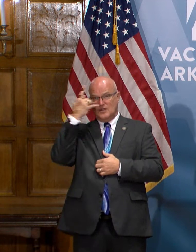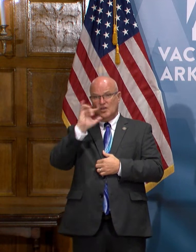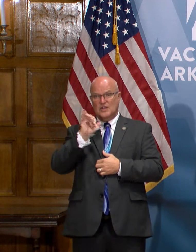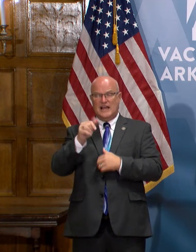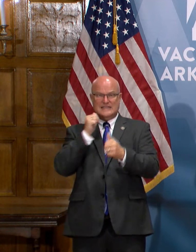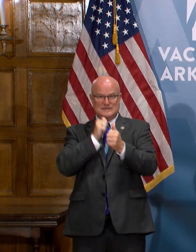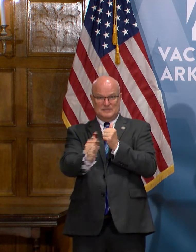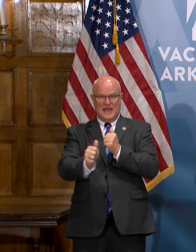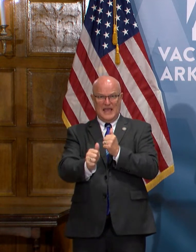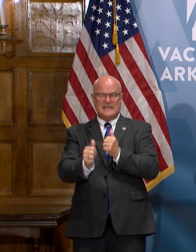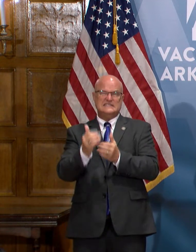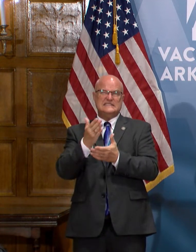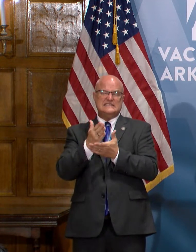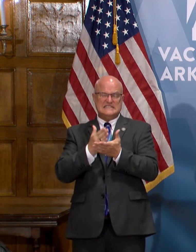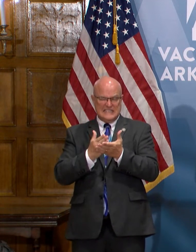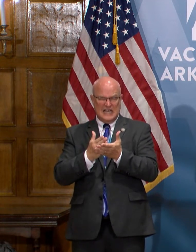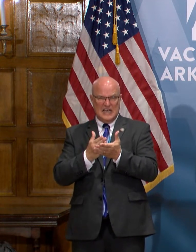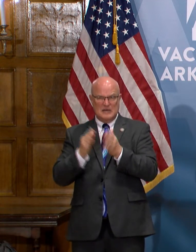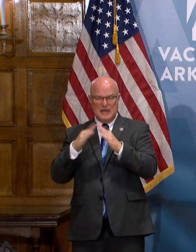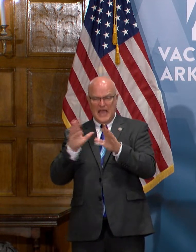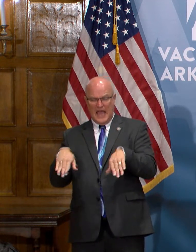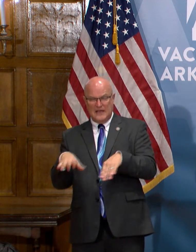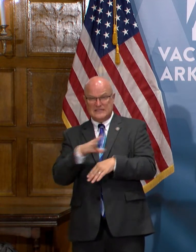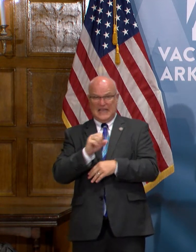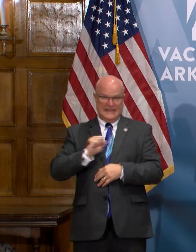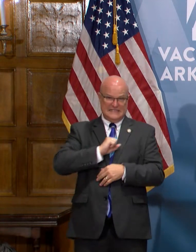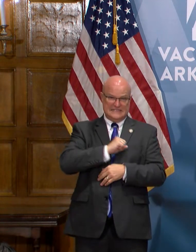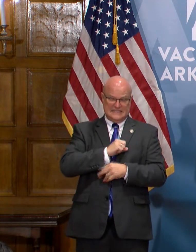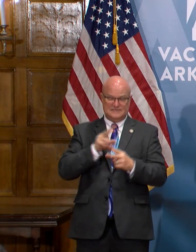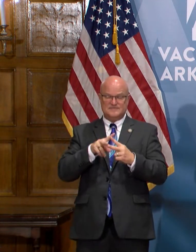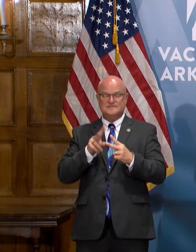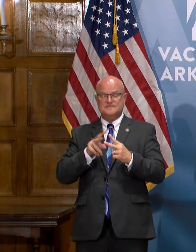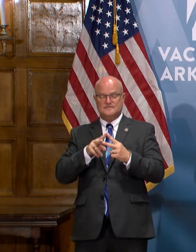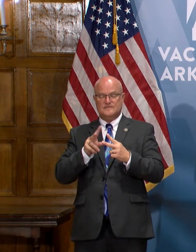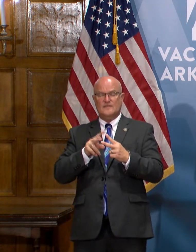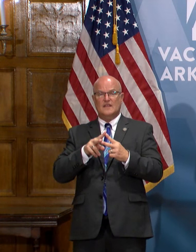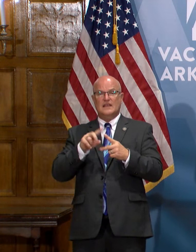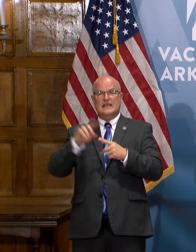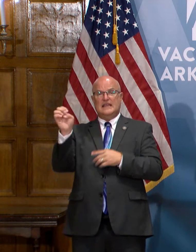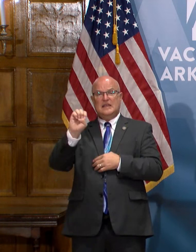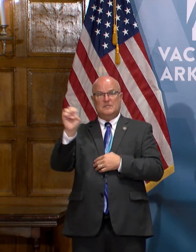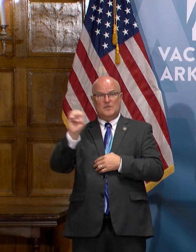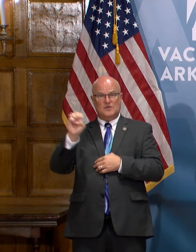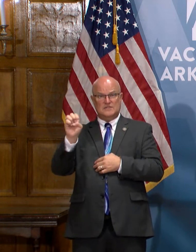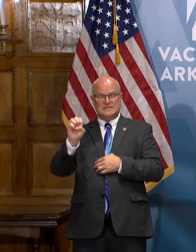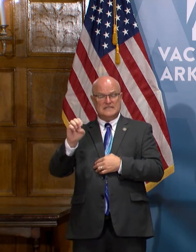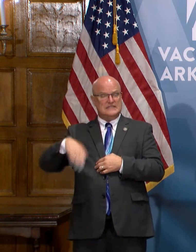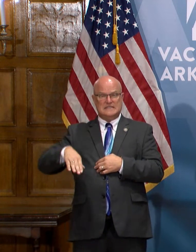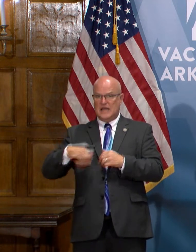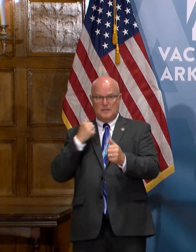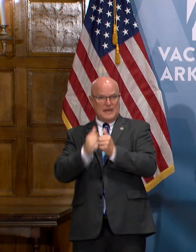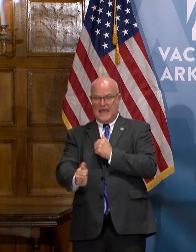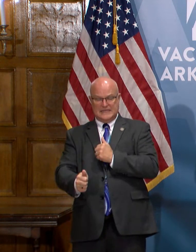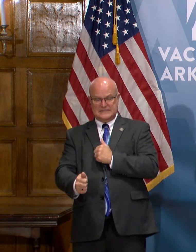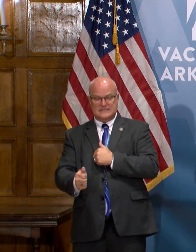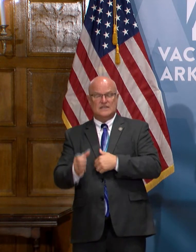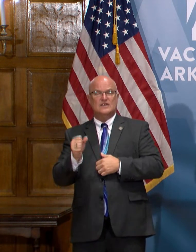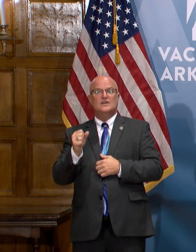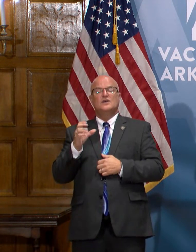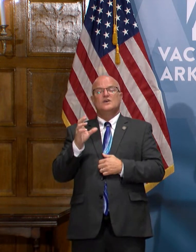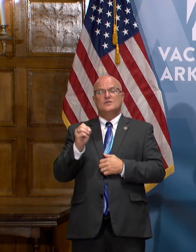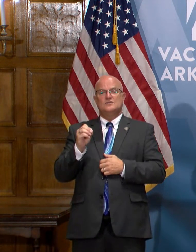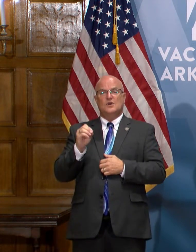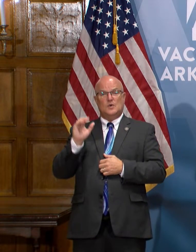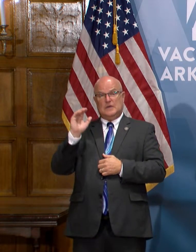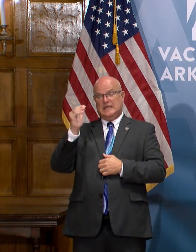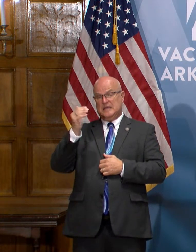has passed in some version, the House and the Senate. The emergency clause is not passed, and so